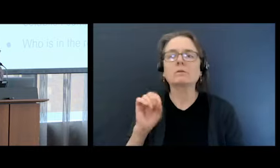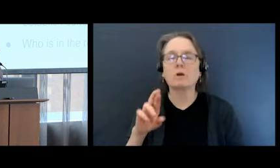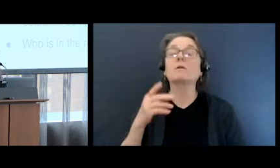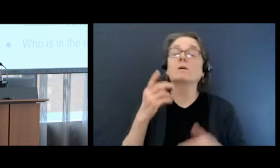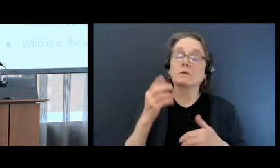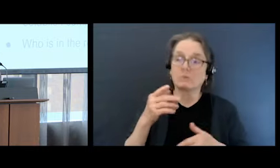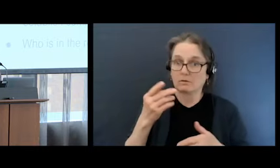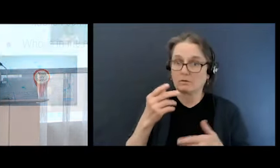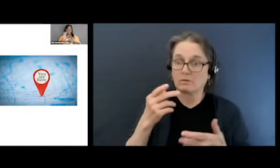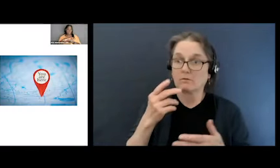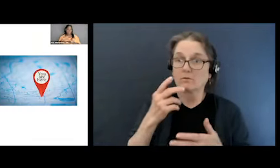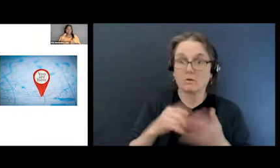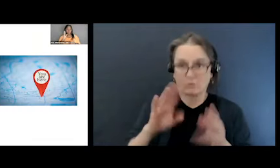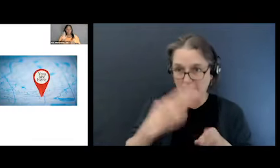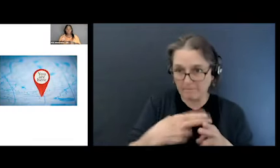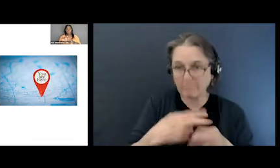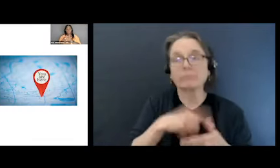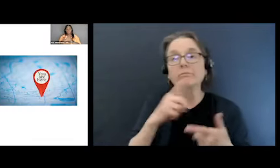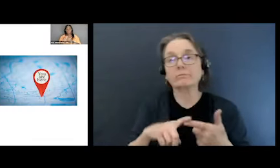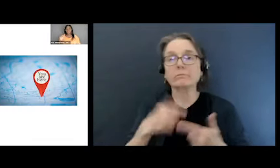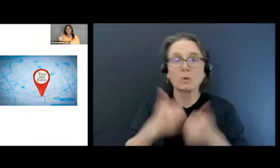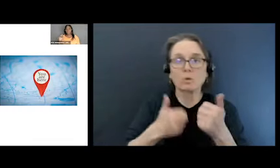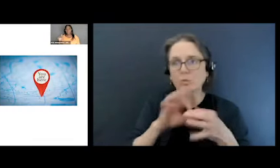Anna Zivarts.